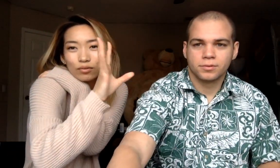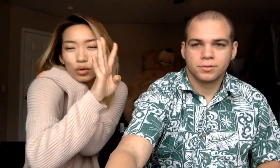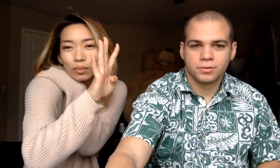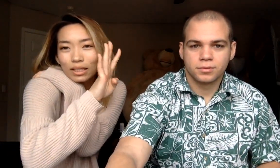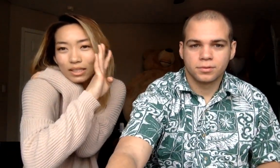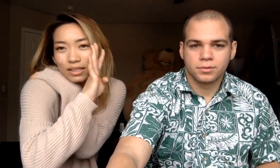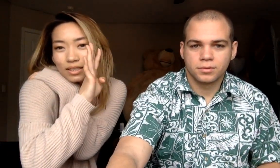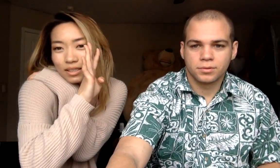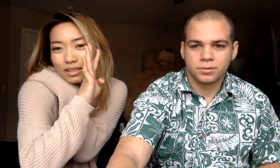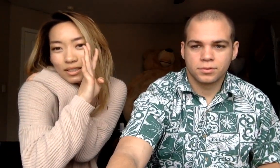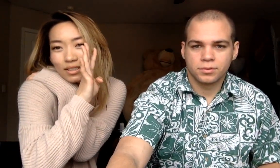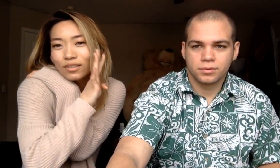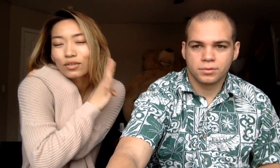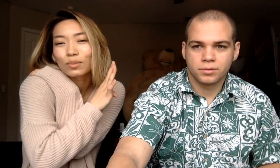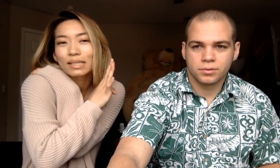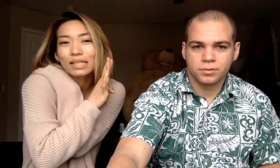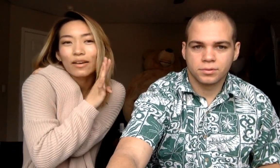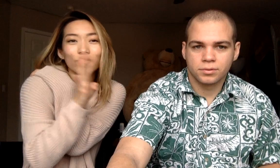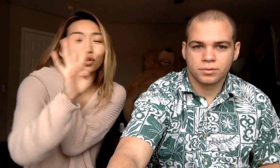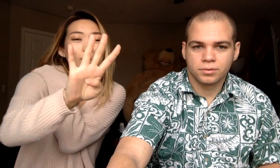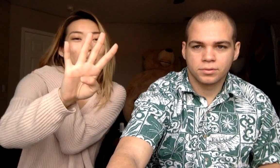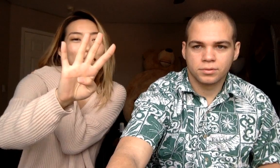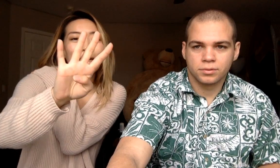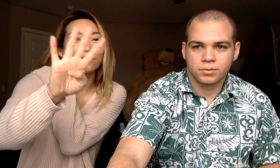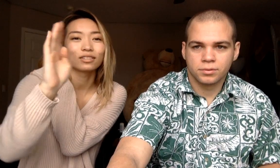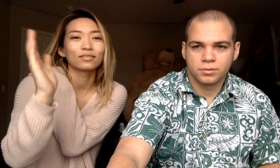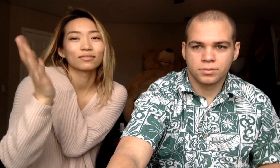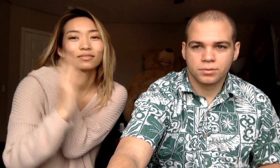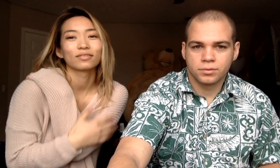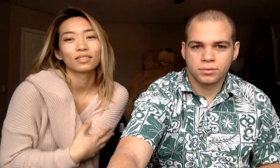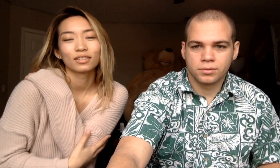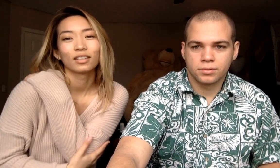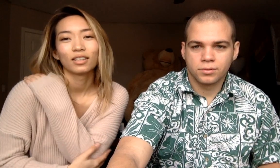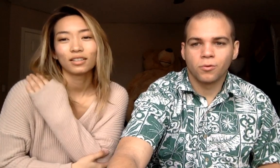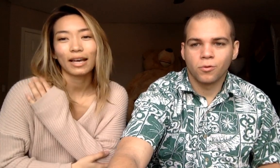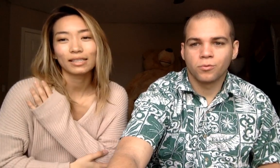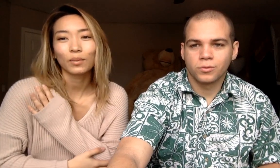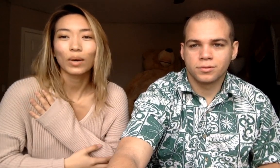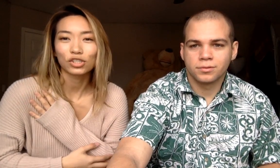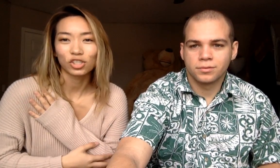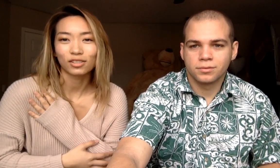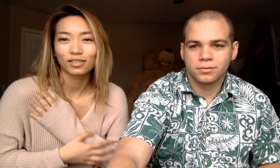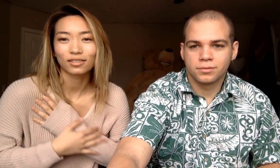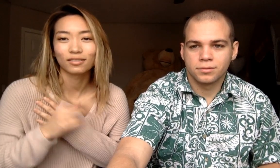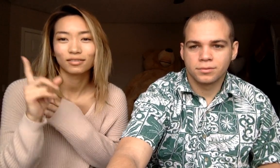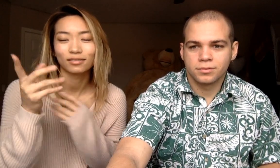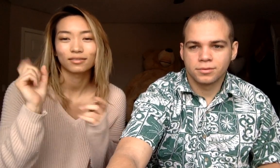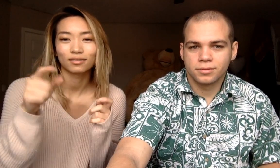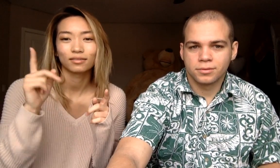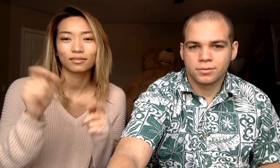minutes. 4 minutes left. 4 minutes left to ask some questions.